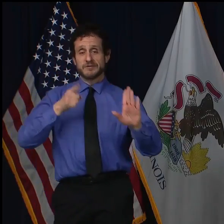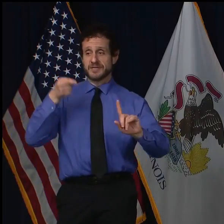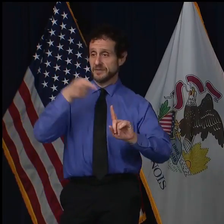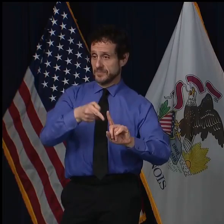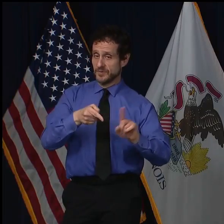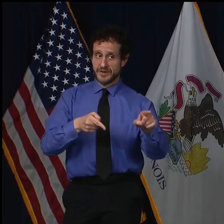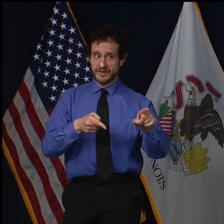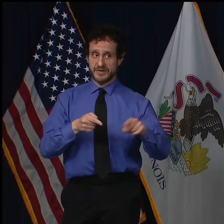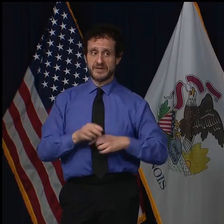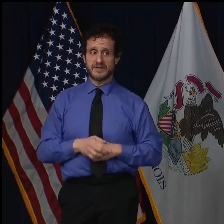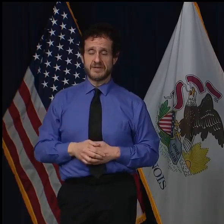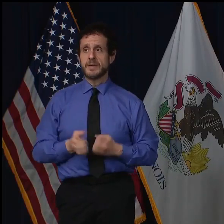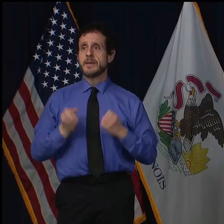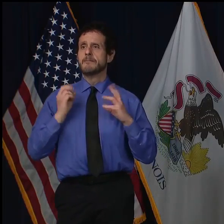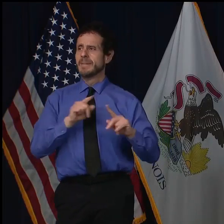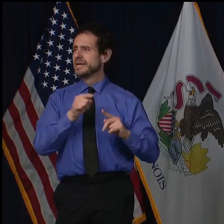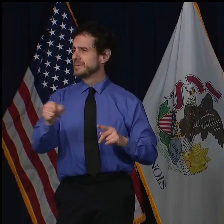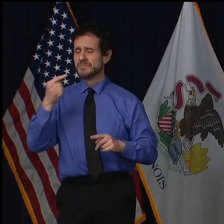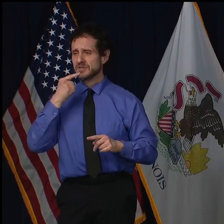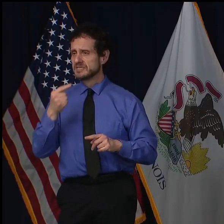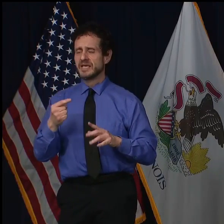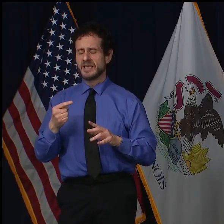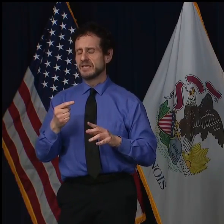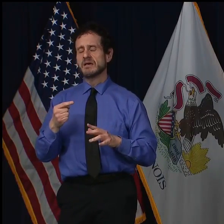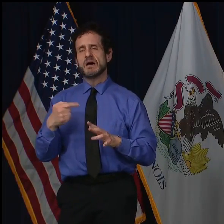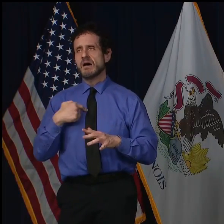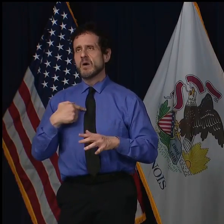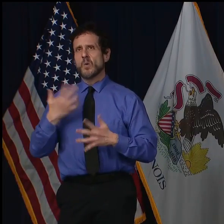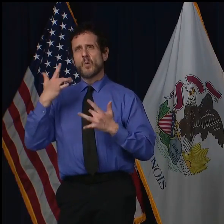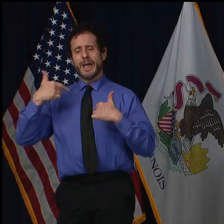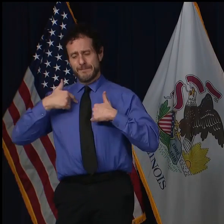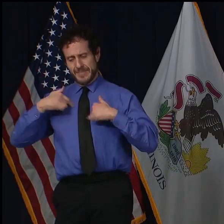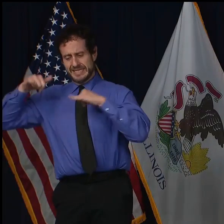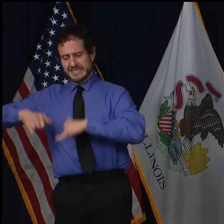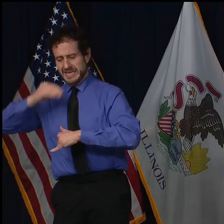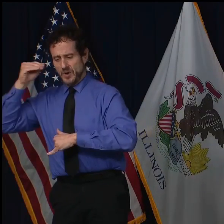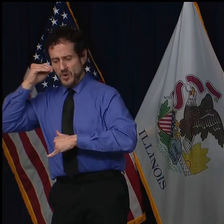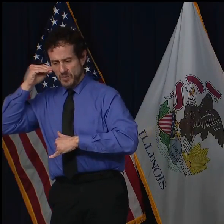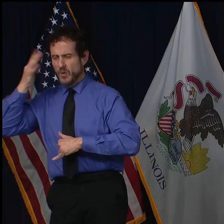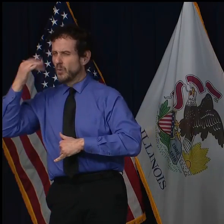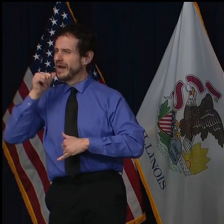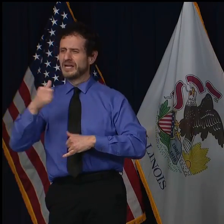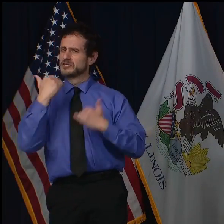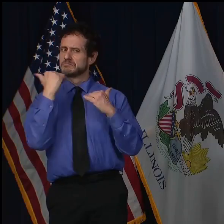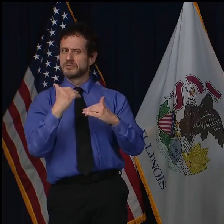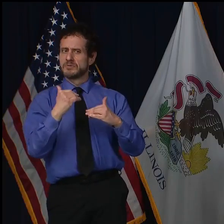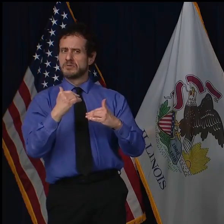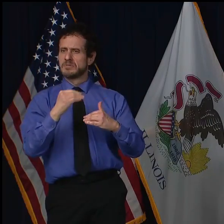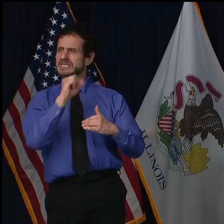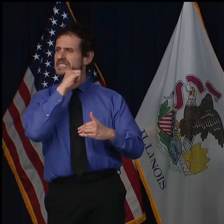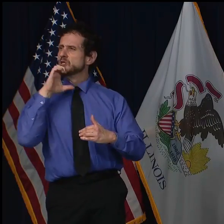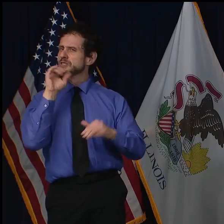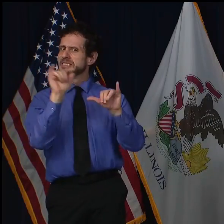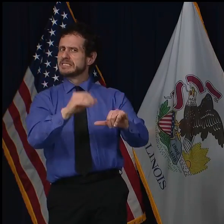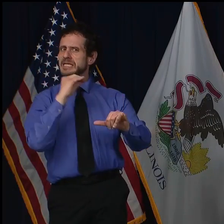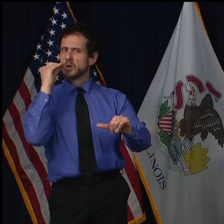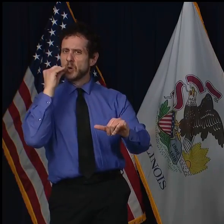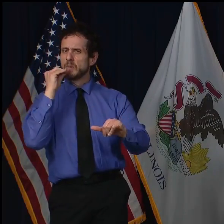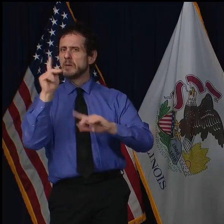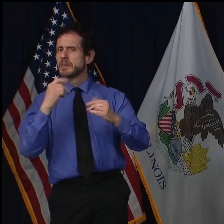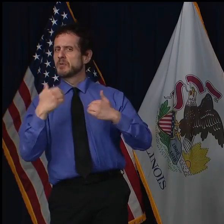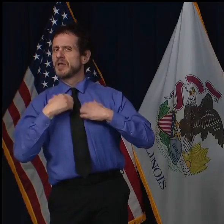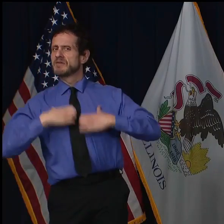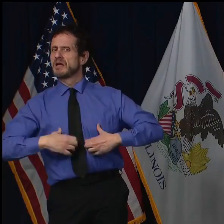point that many of the people who've been terribly affected by this are older people. And if that's the point that's being made here, and that